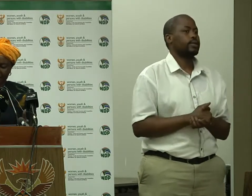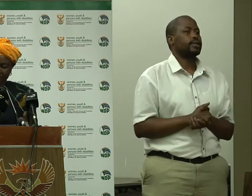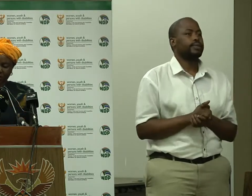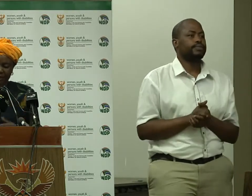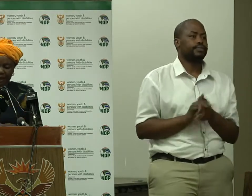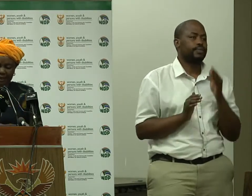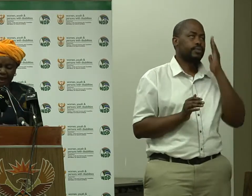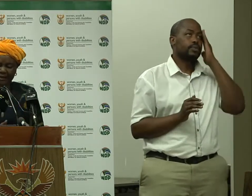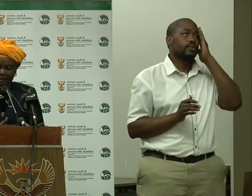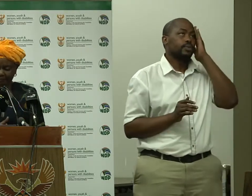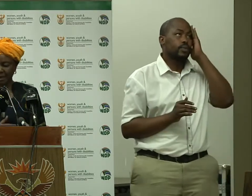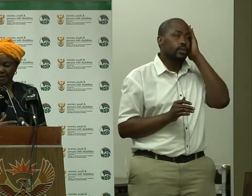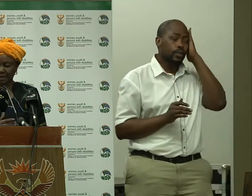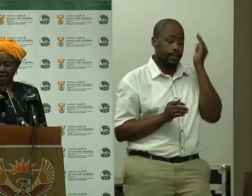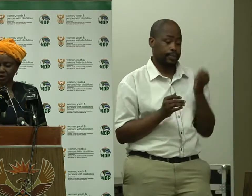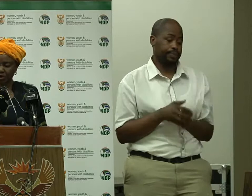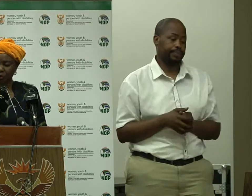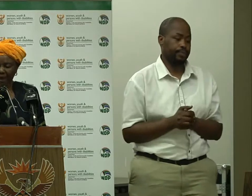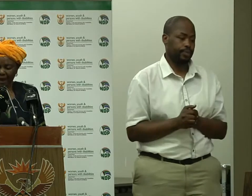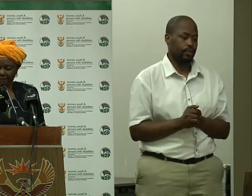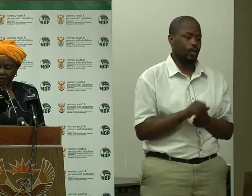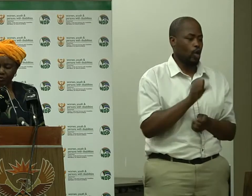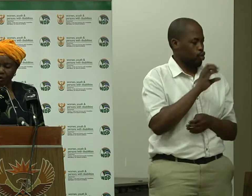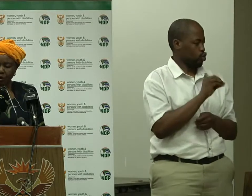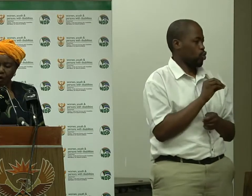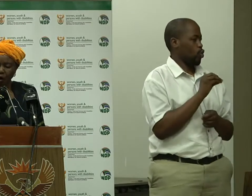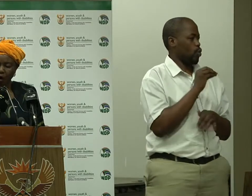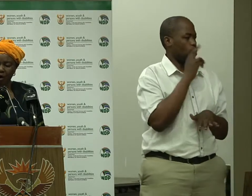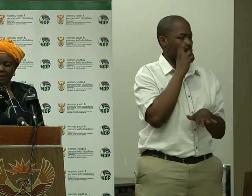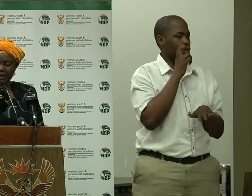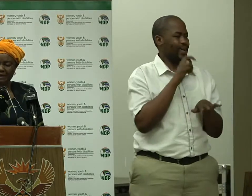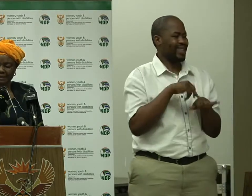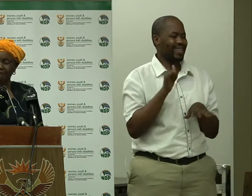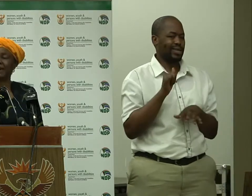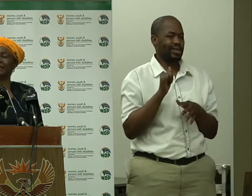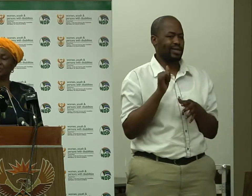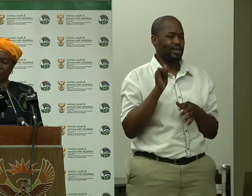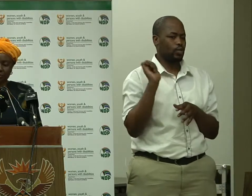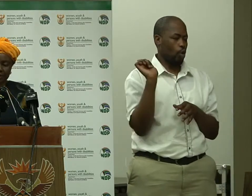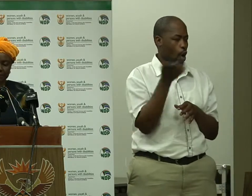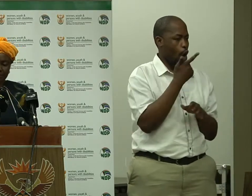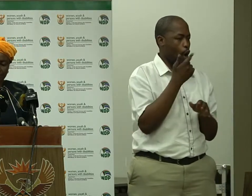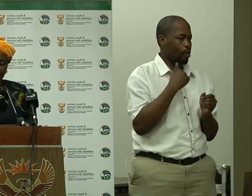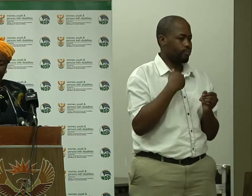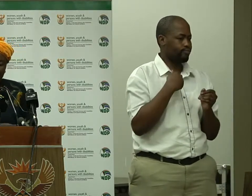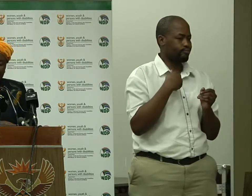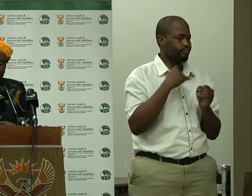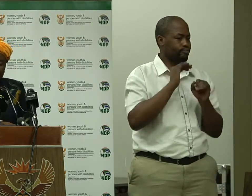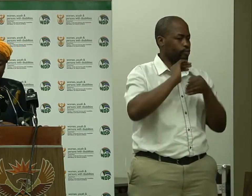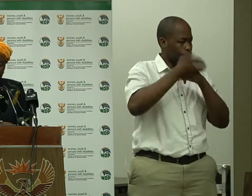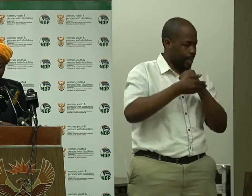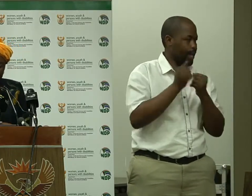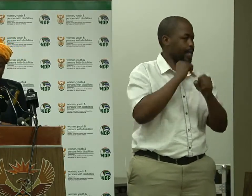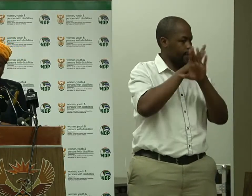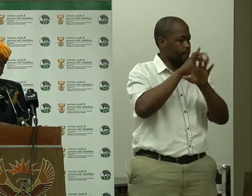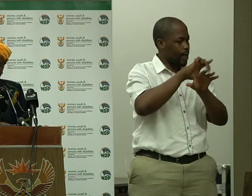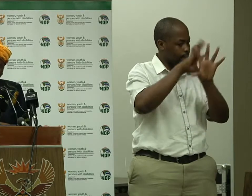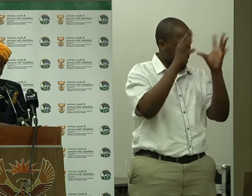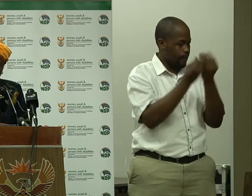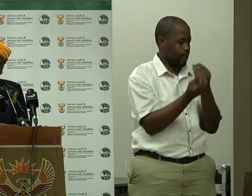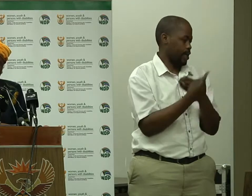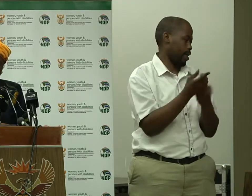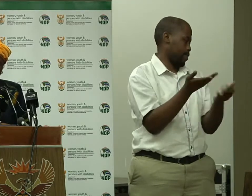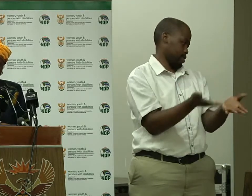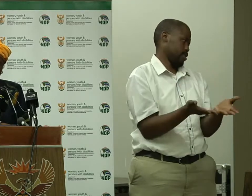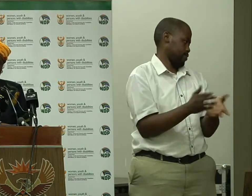amongst other historical achievements. So we have to all defend those. But our